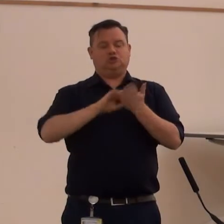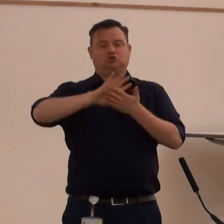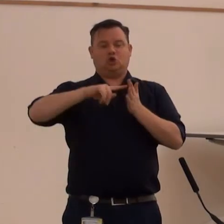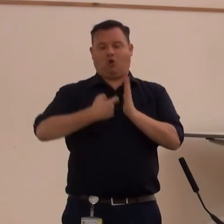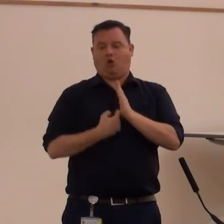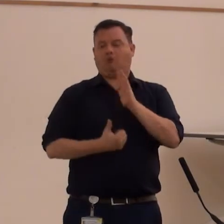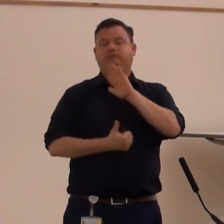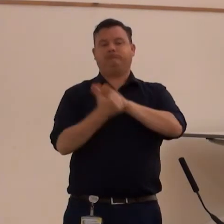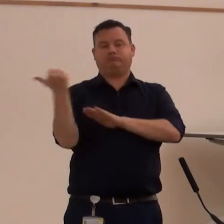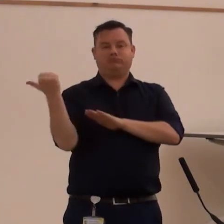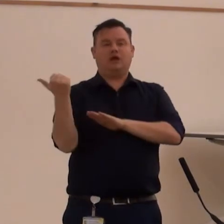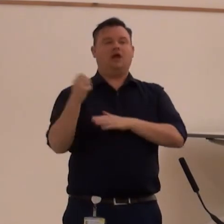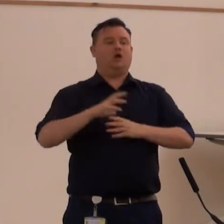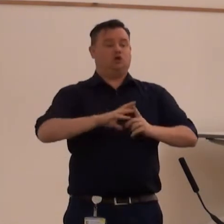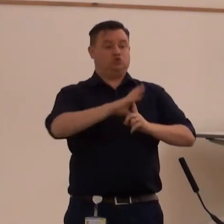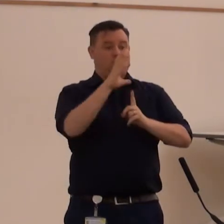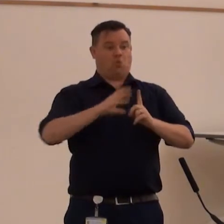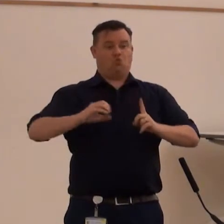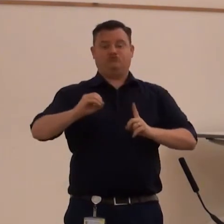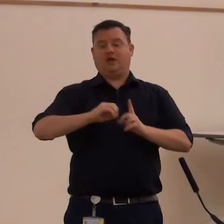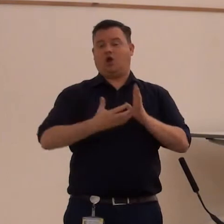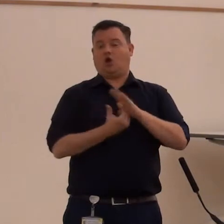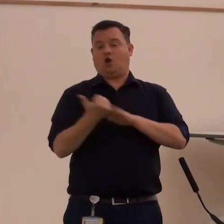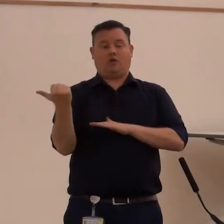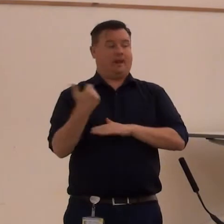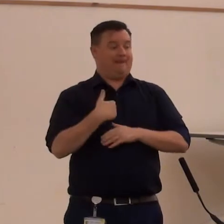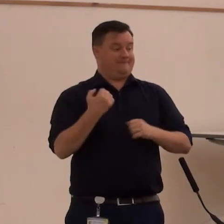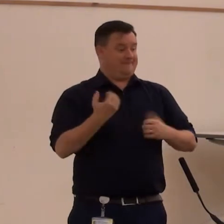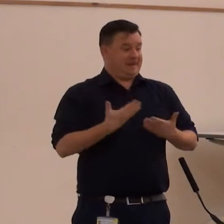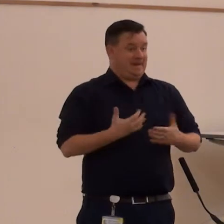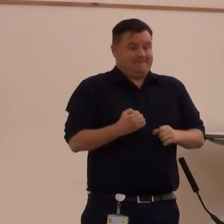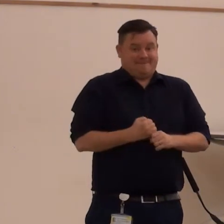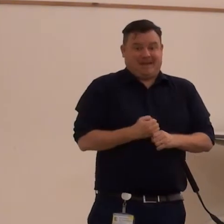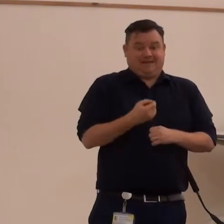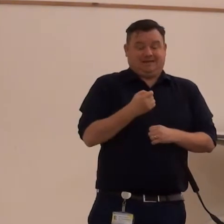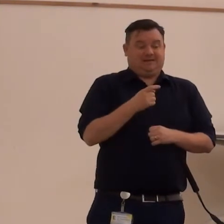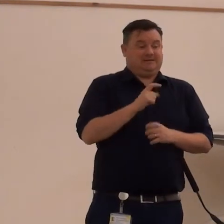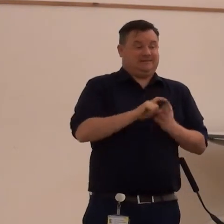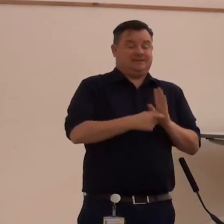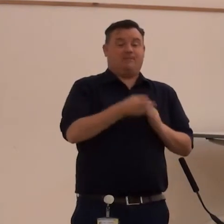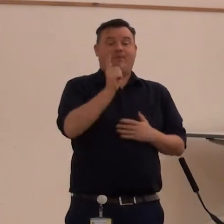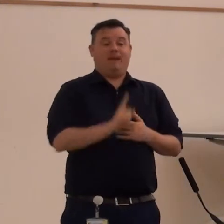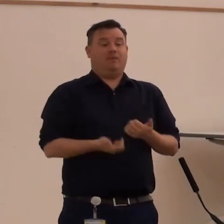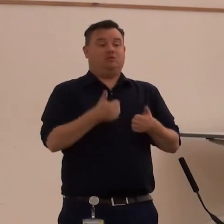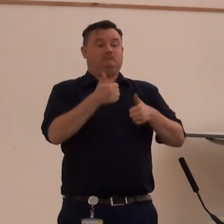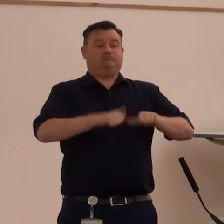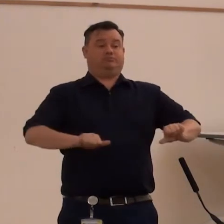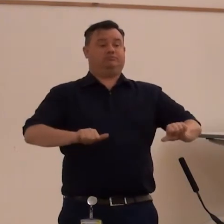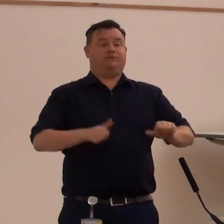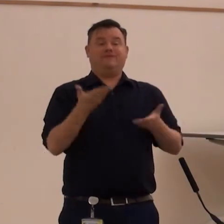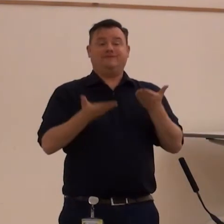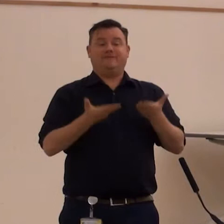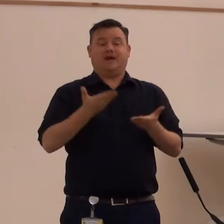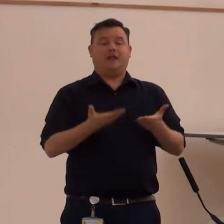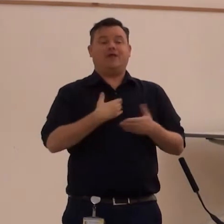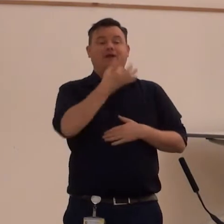were gone, and that many disabled people would finally get some justice. And within a